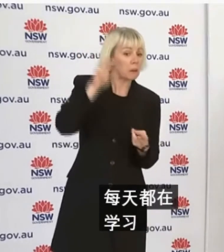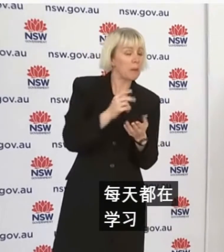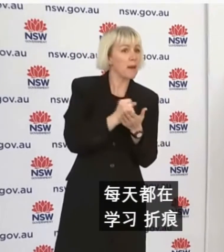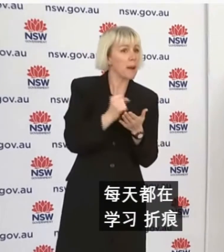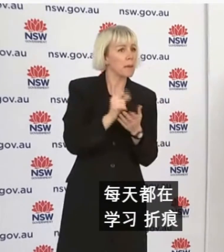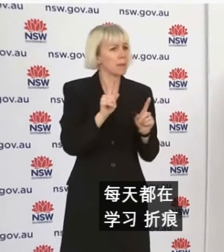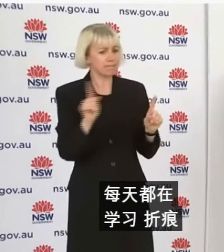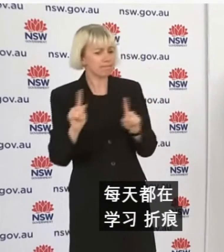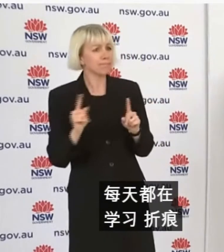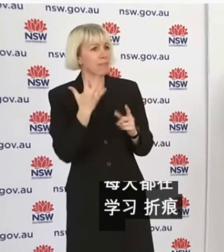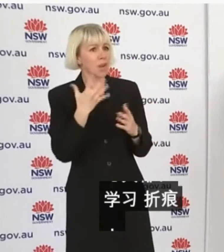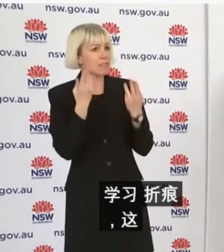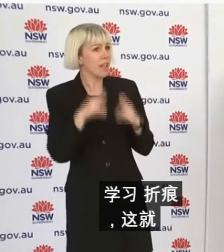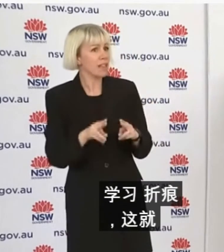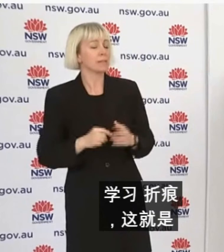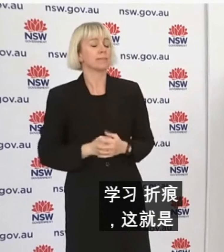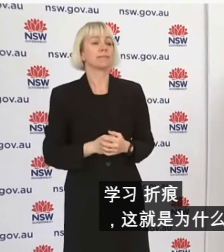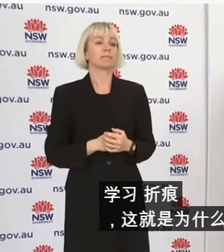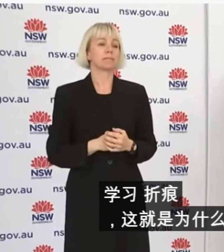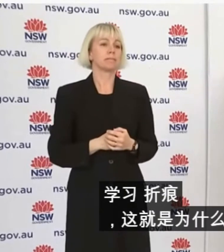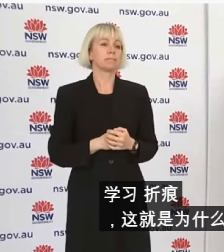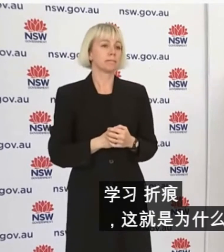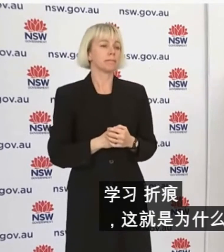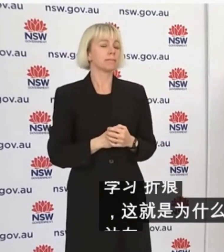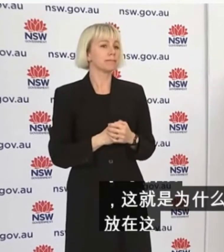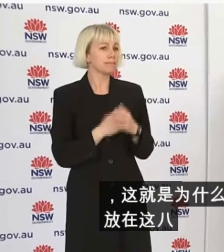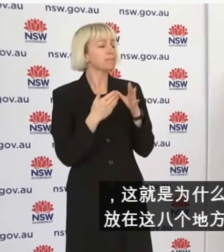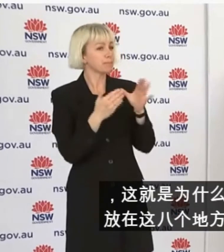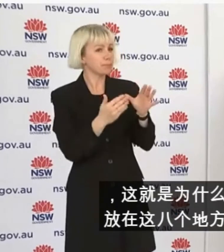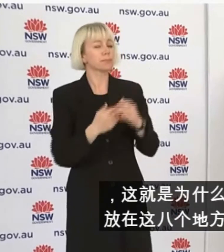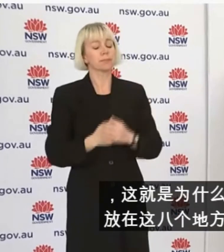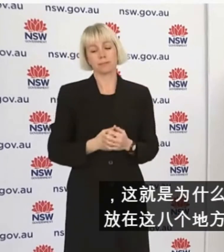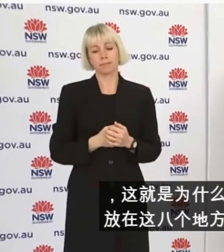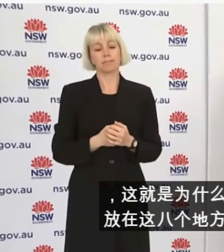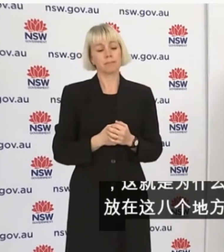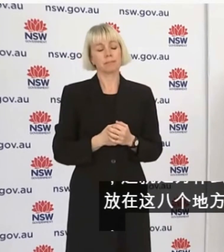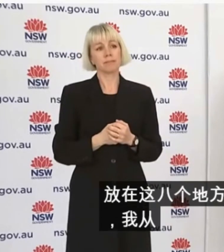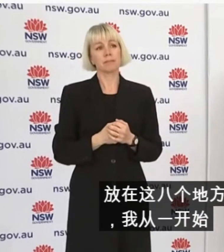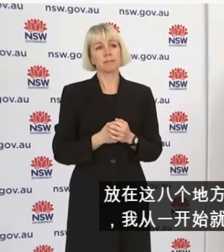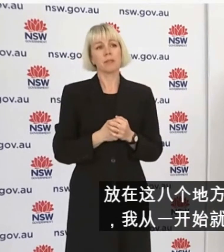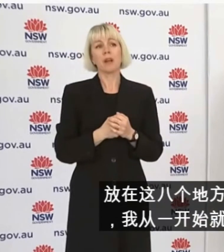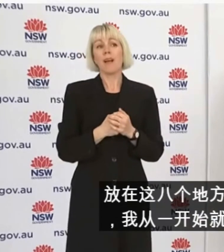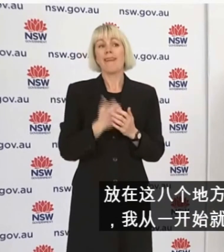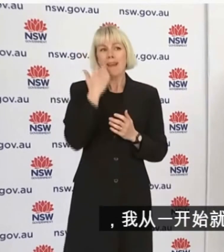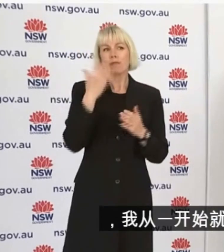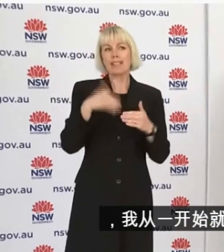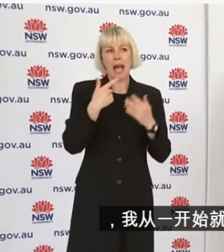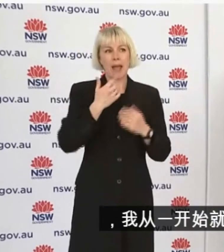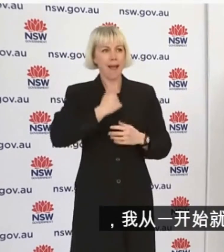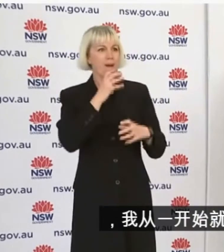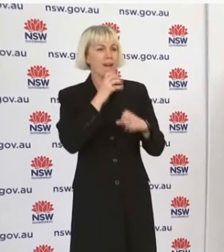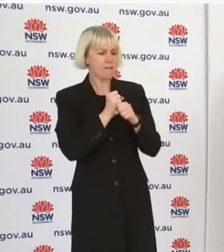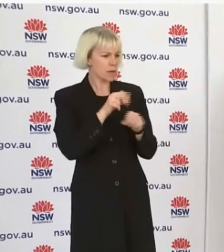our learnings increase. And that's why we're focusing on vaccinations in those 8 local government areas. And I've said from the